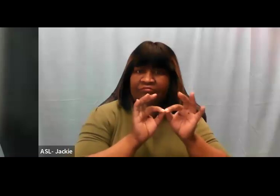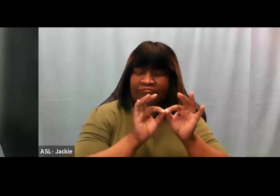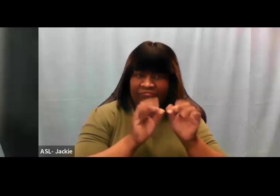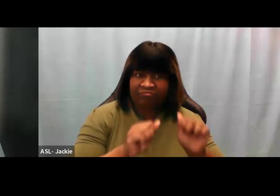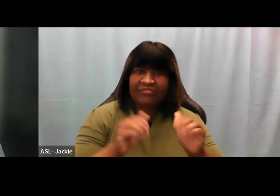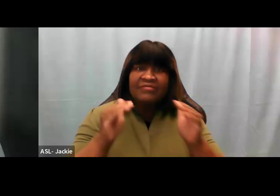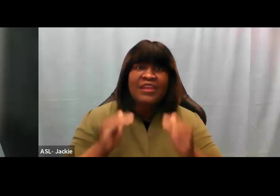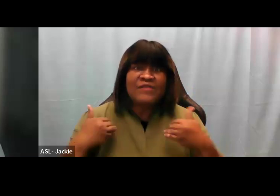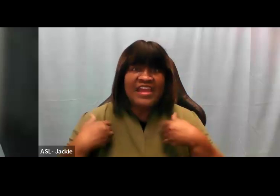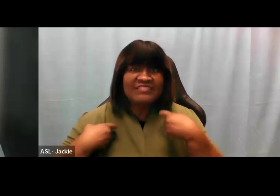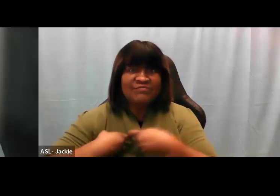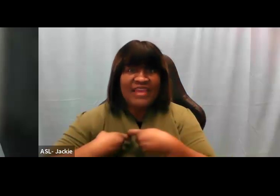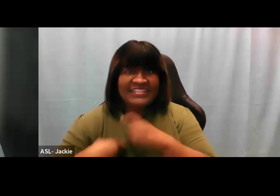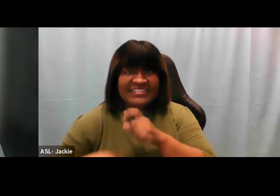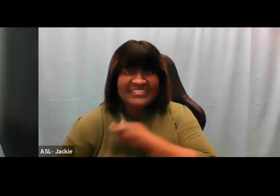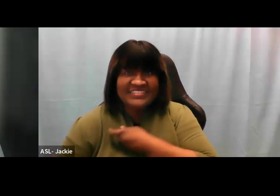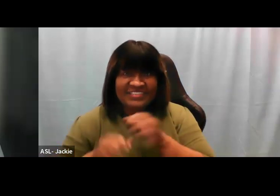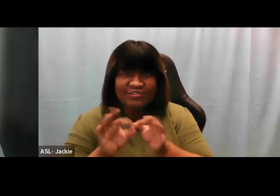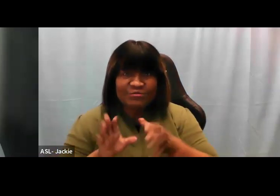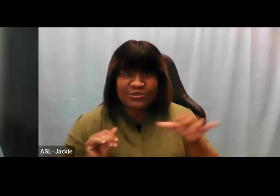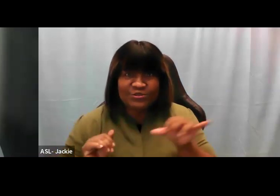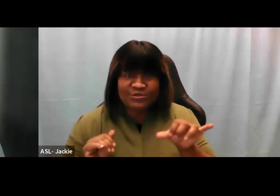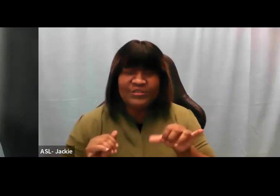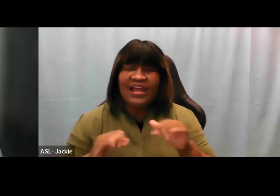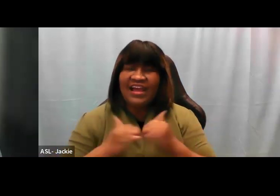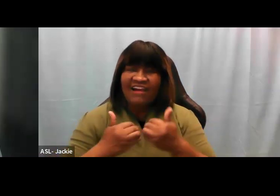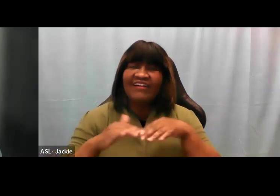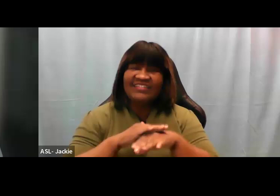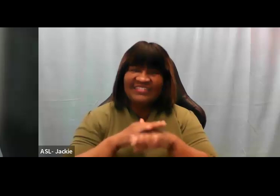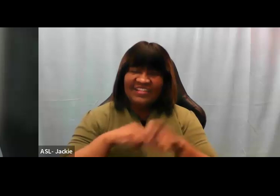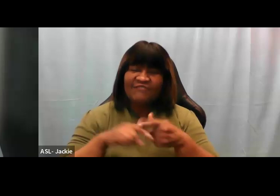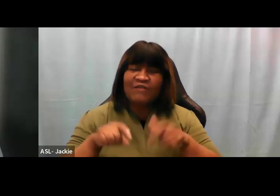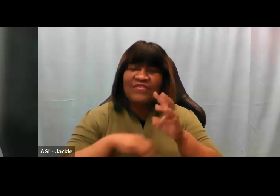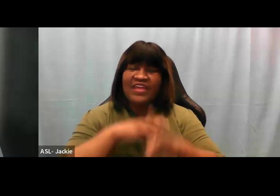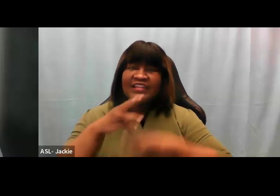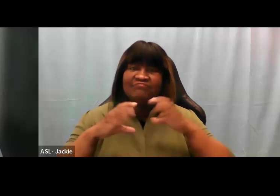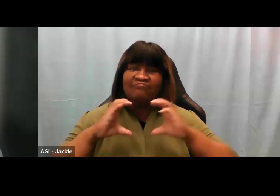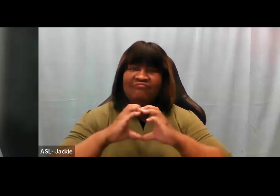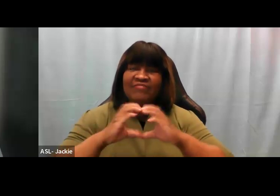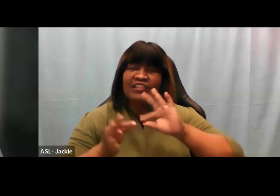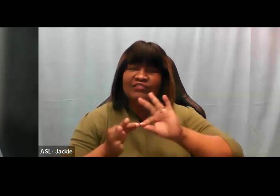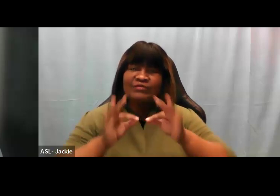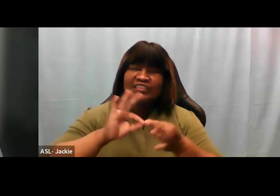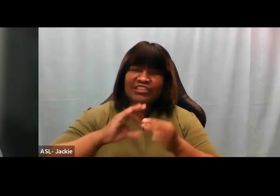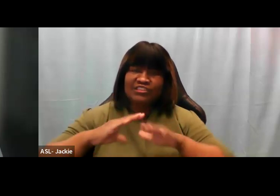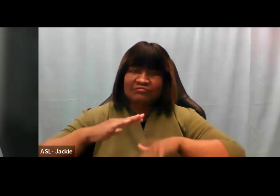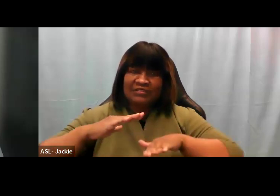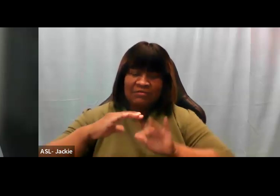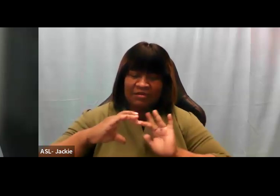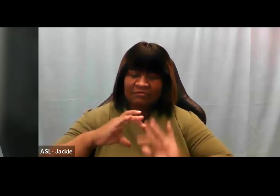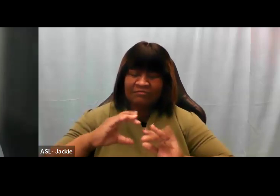Spanish interpreters available today. You can also access that from the interpretation button at the bottom of your